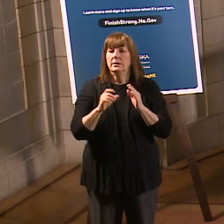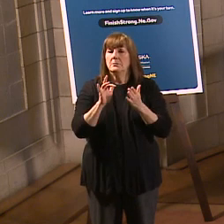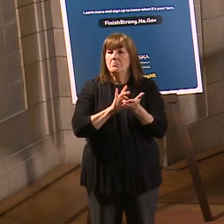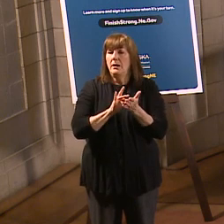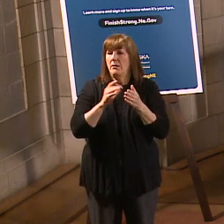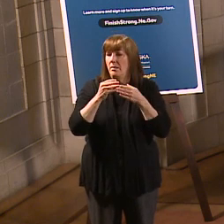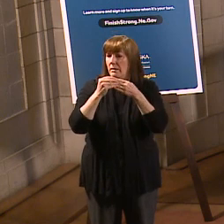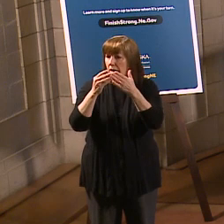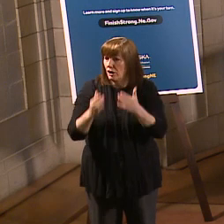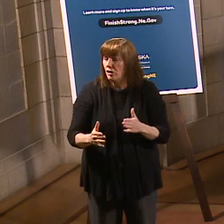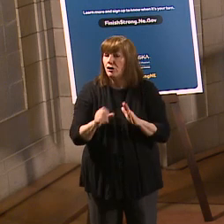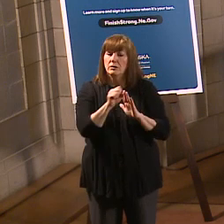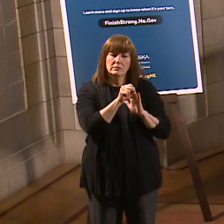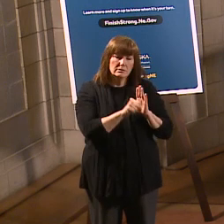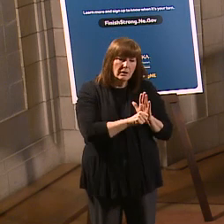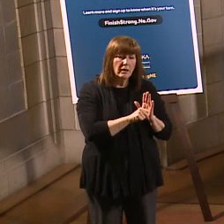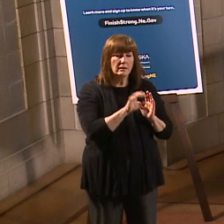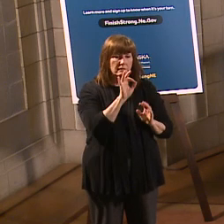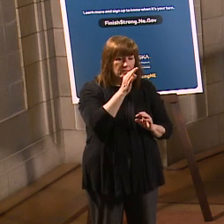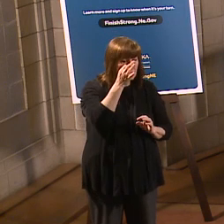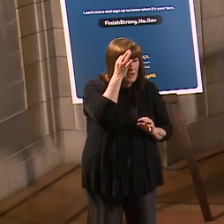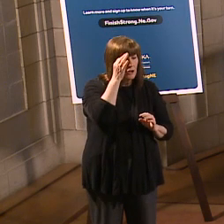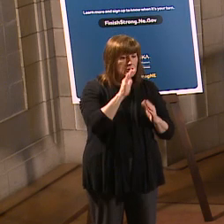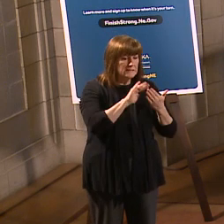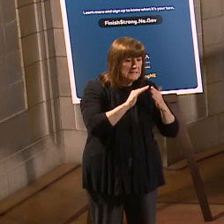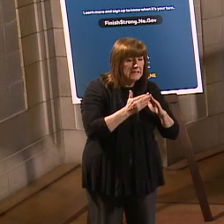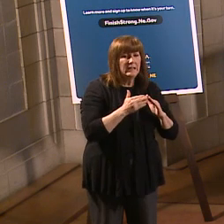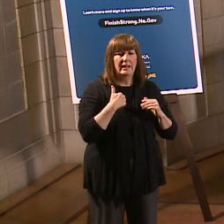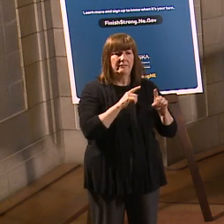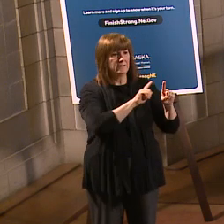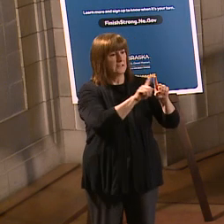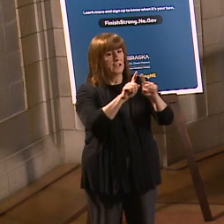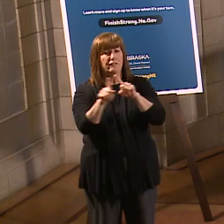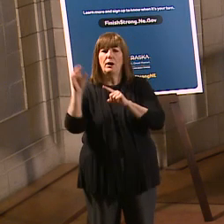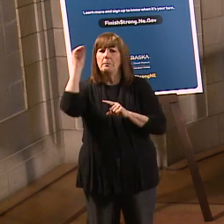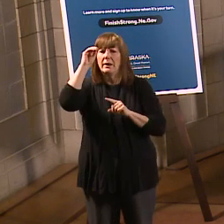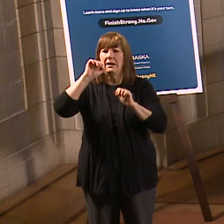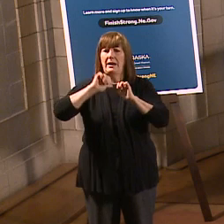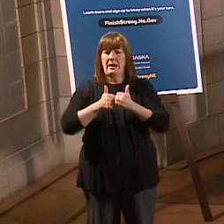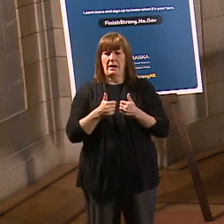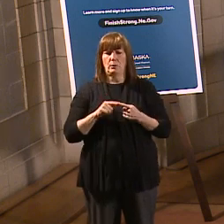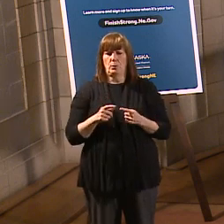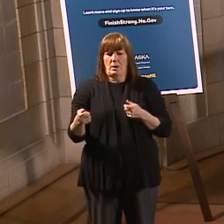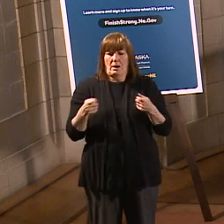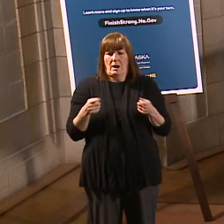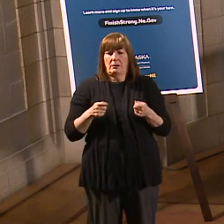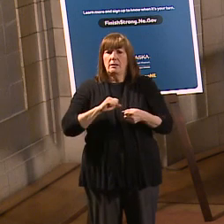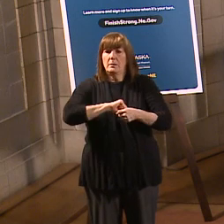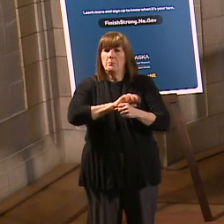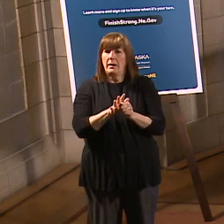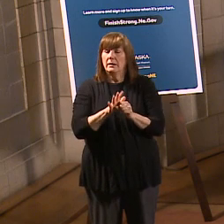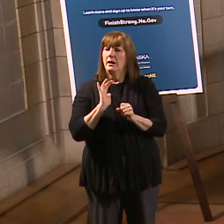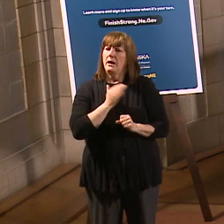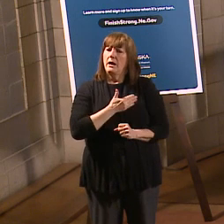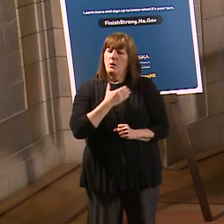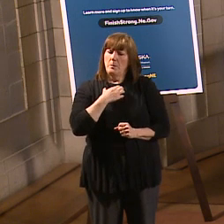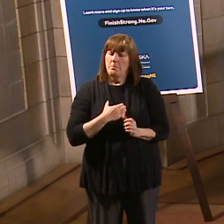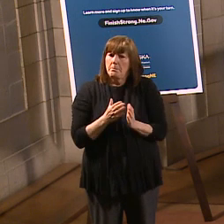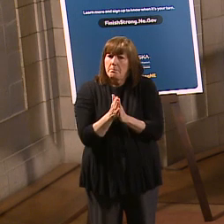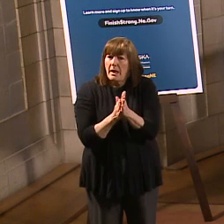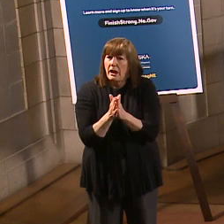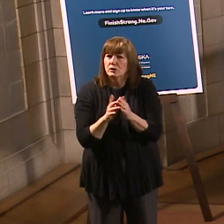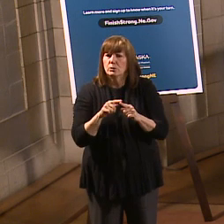and our city, state, and federally elected officials had varying opinions on how to navigate the pandemic, our passion for protecting the